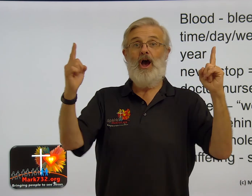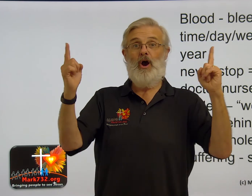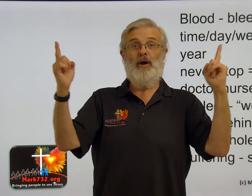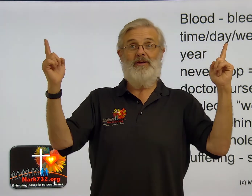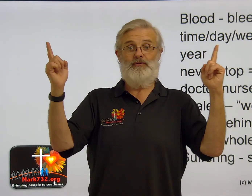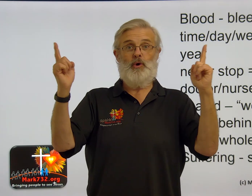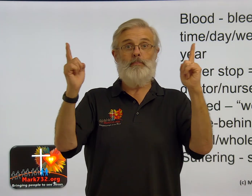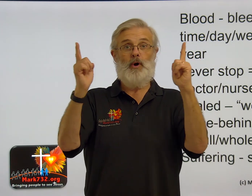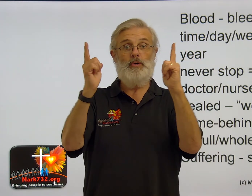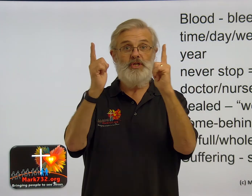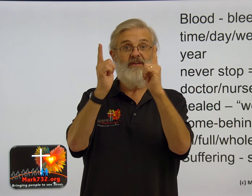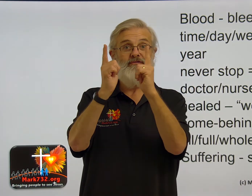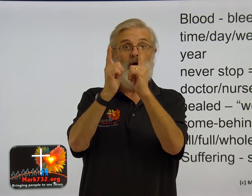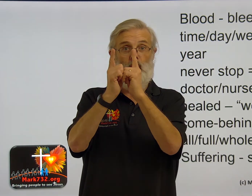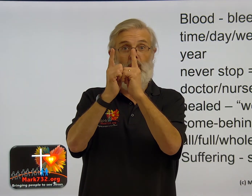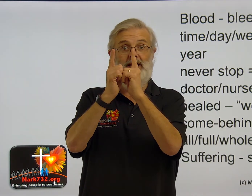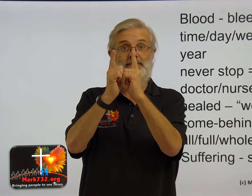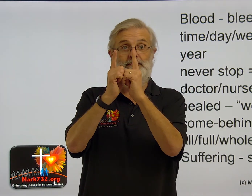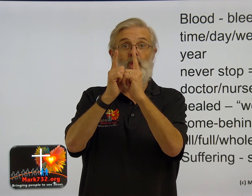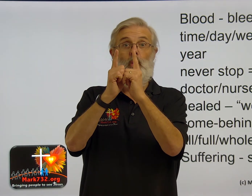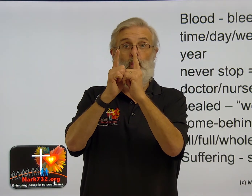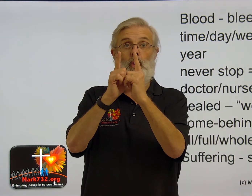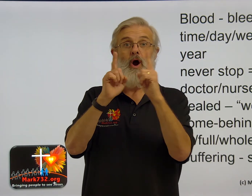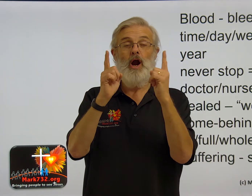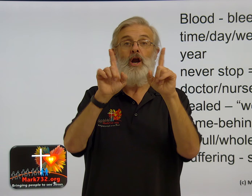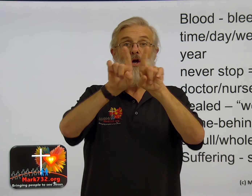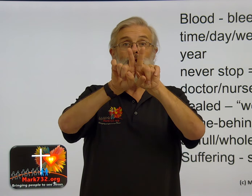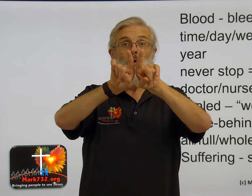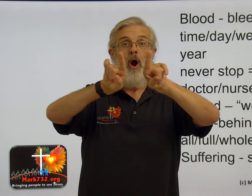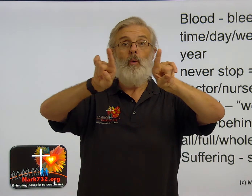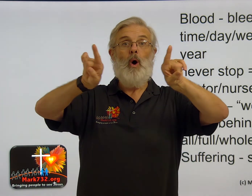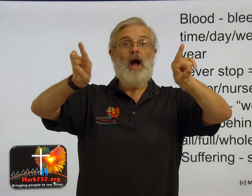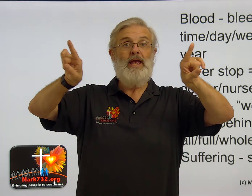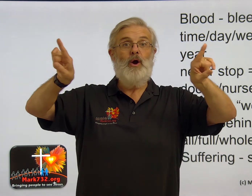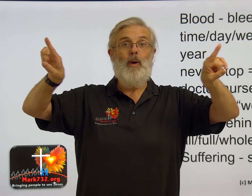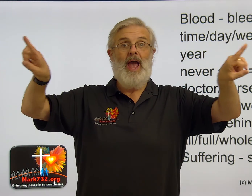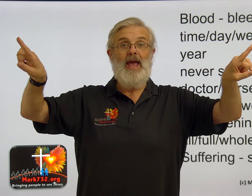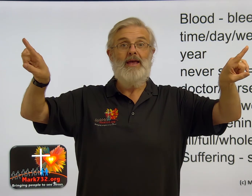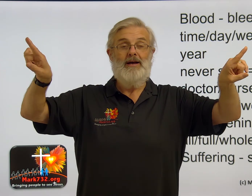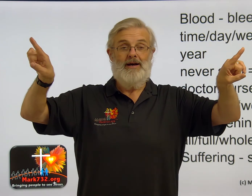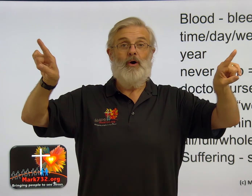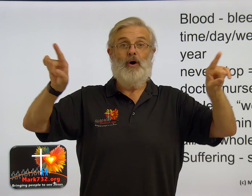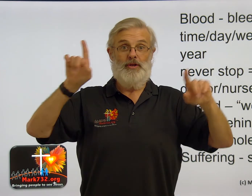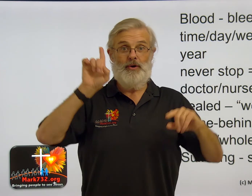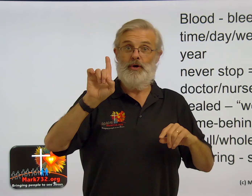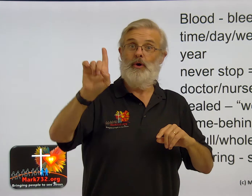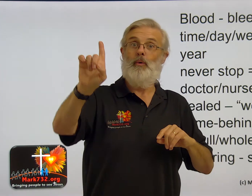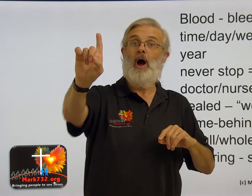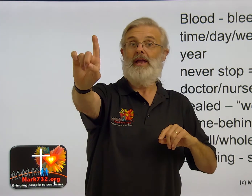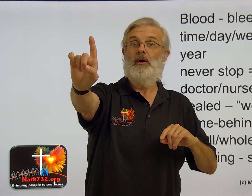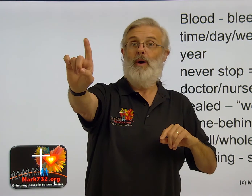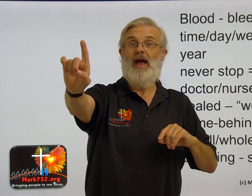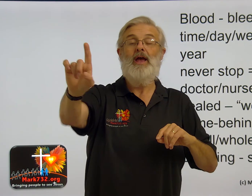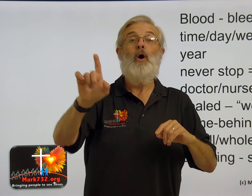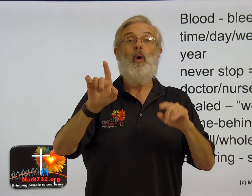if you're approaching front on, or you are walking away, you're walking away,